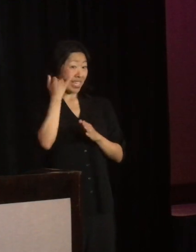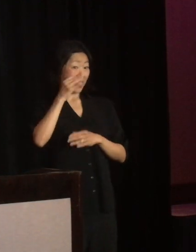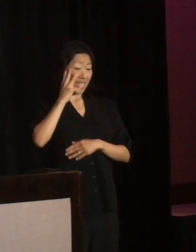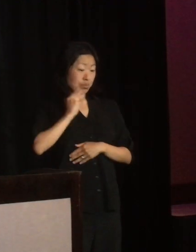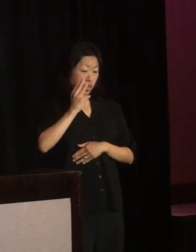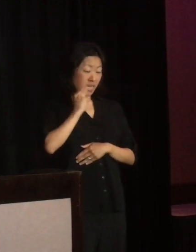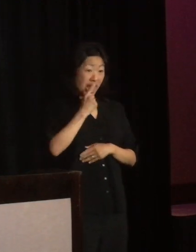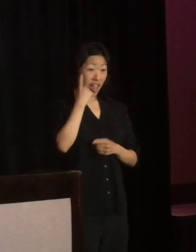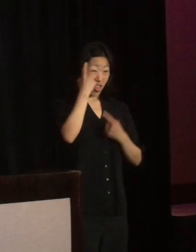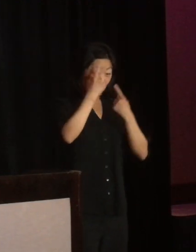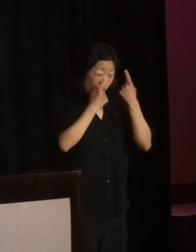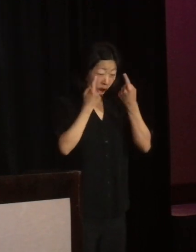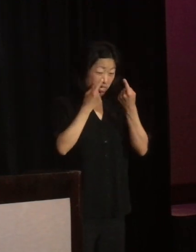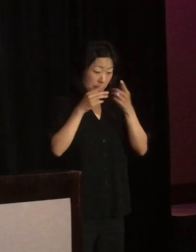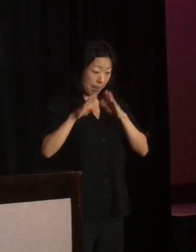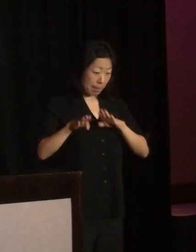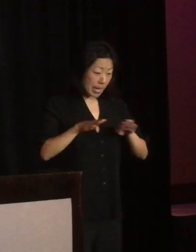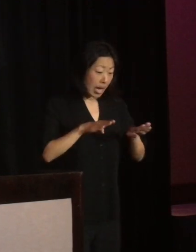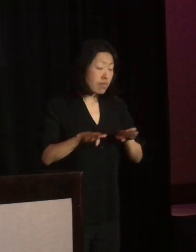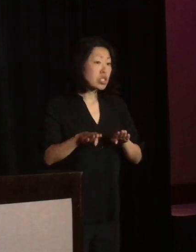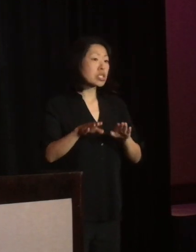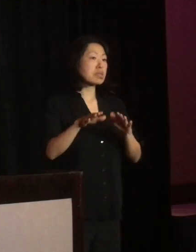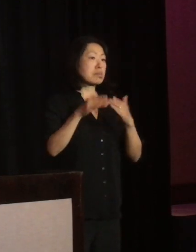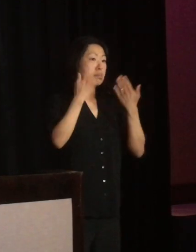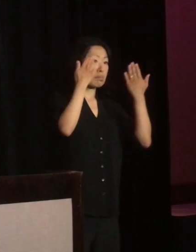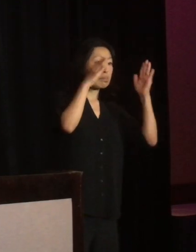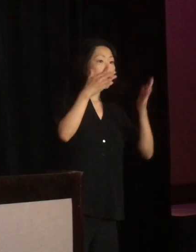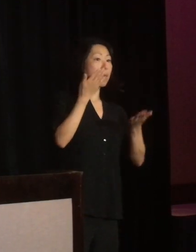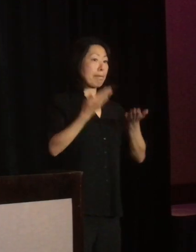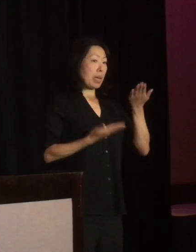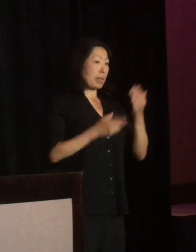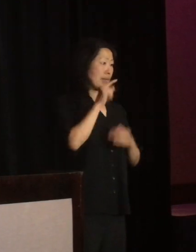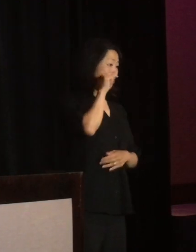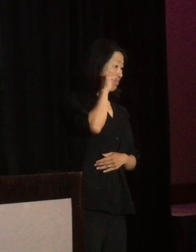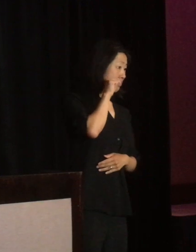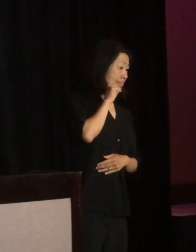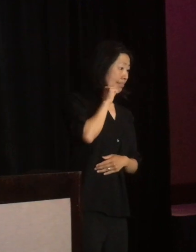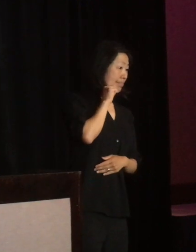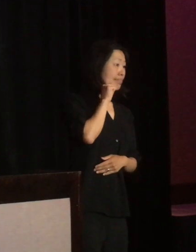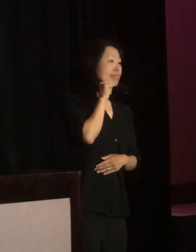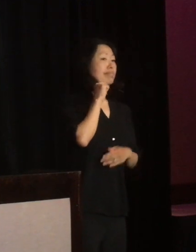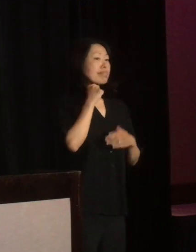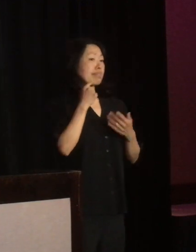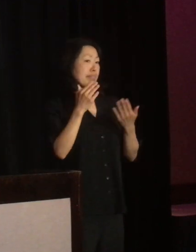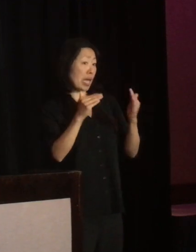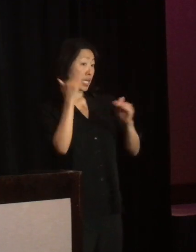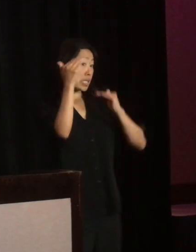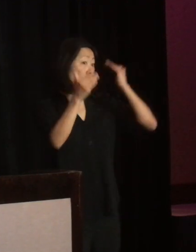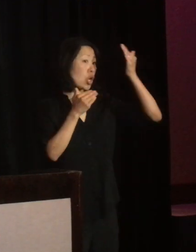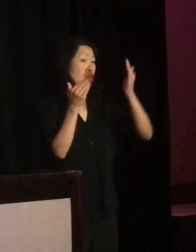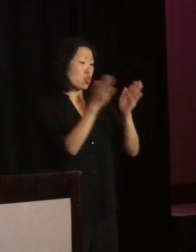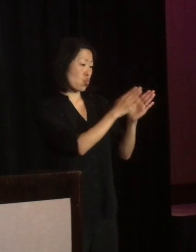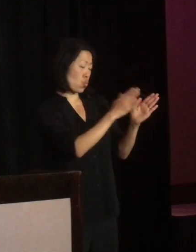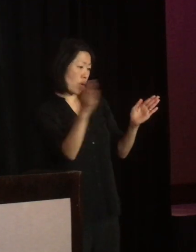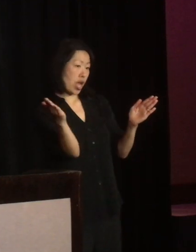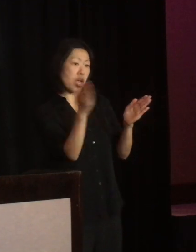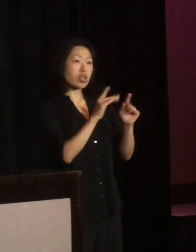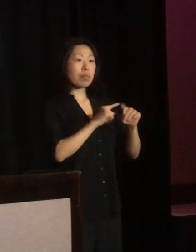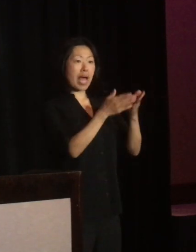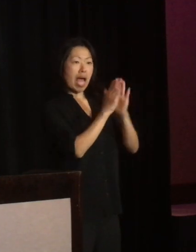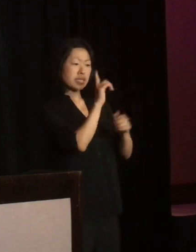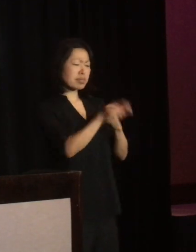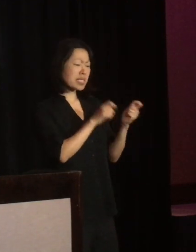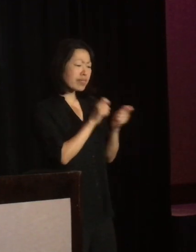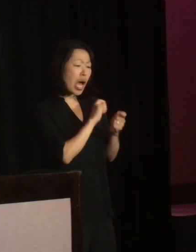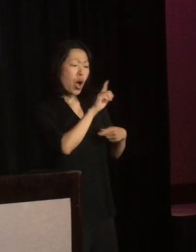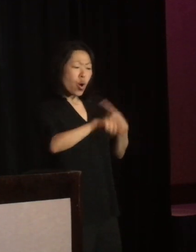So again, this might be more in that adolescent, early adulthood range. But we didn't ask when did that happen. So that's an area of